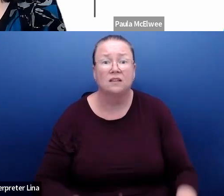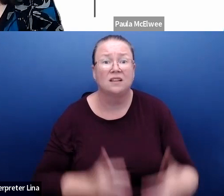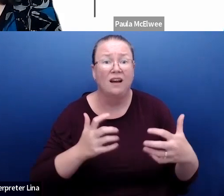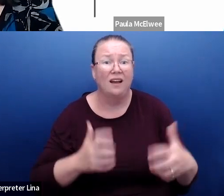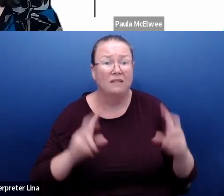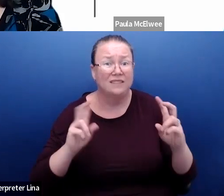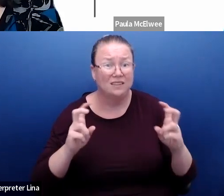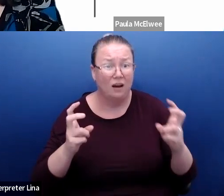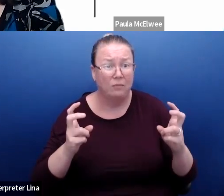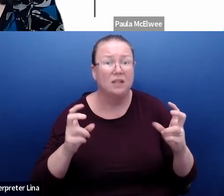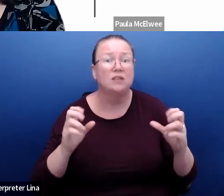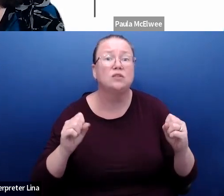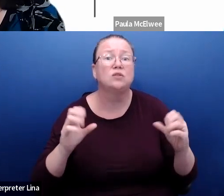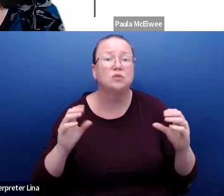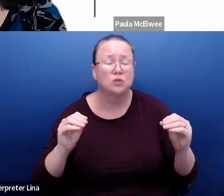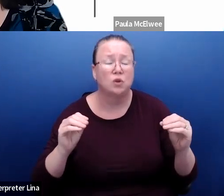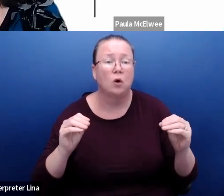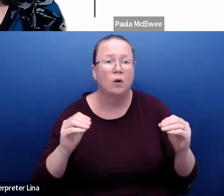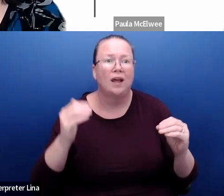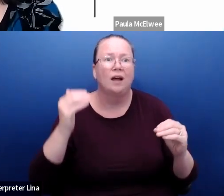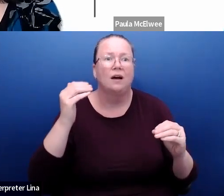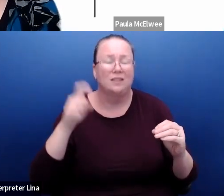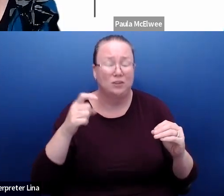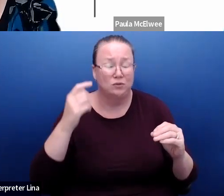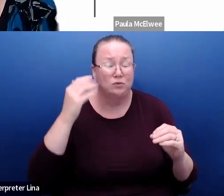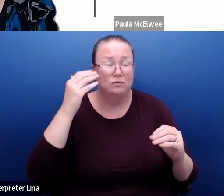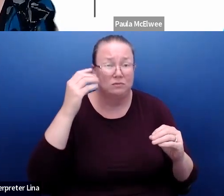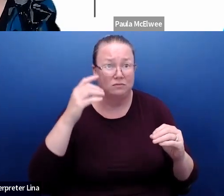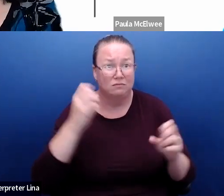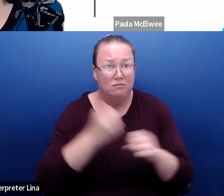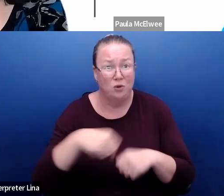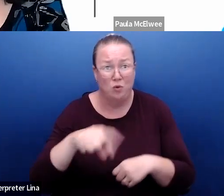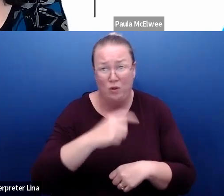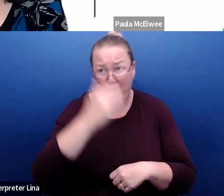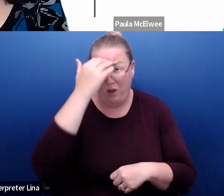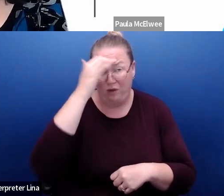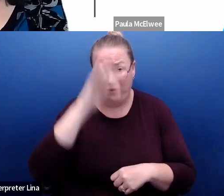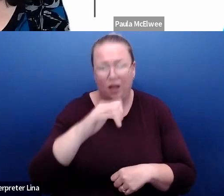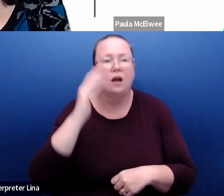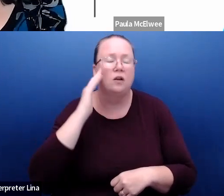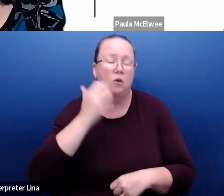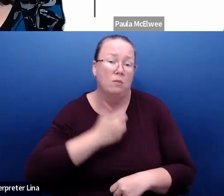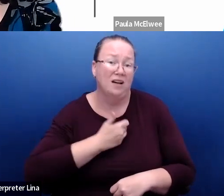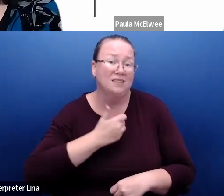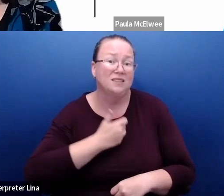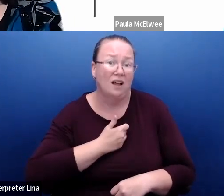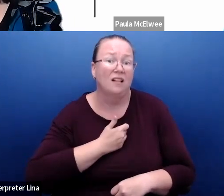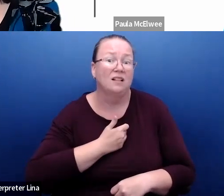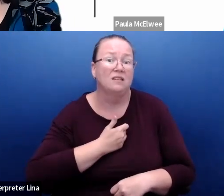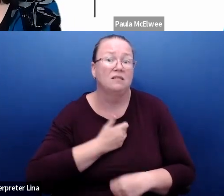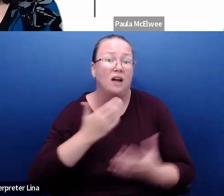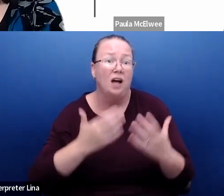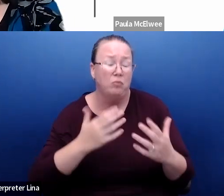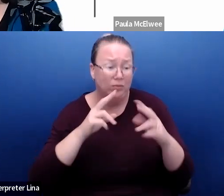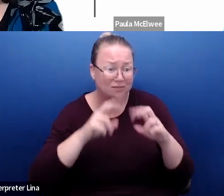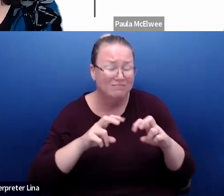want to acknowledge that. So I know for myself, I'm going to probably listen to